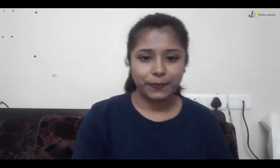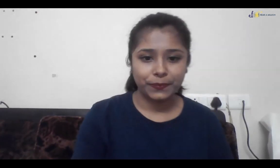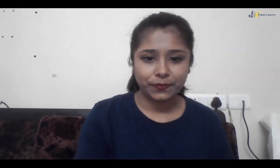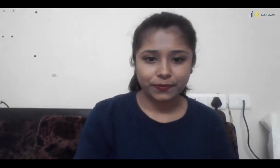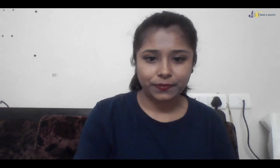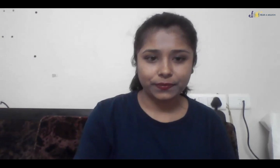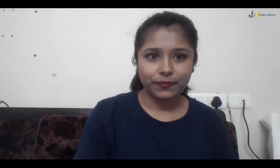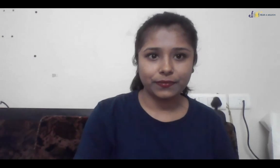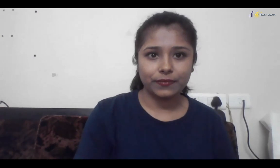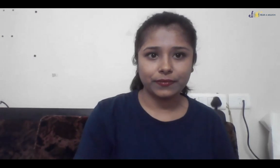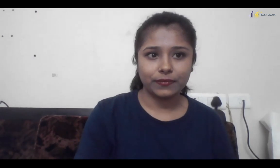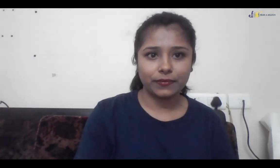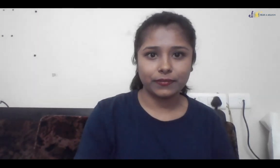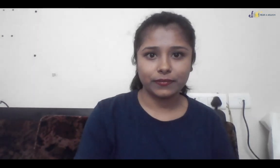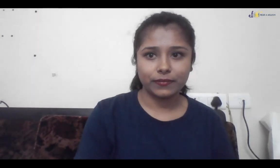and Kavita.